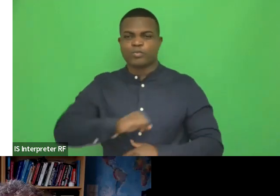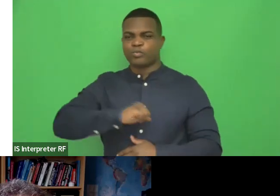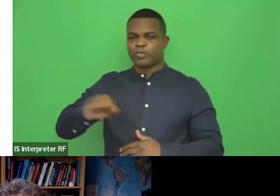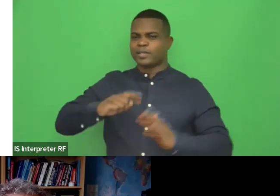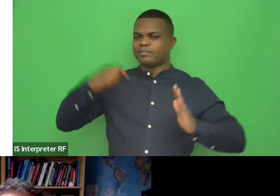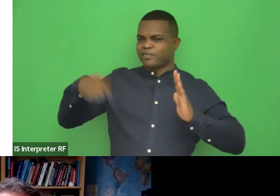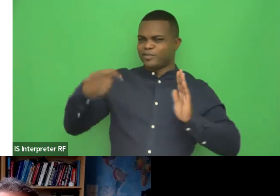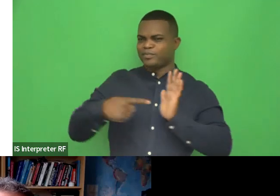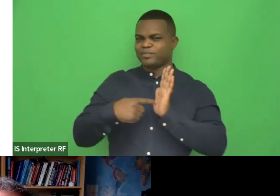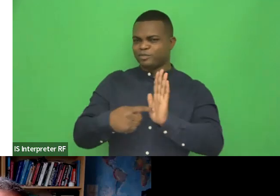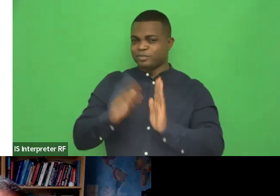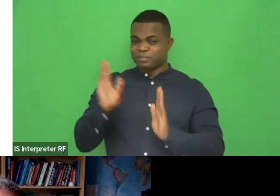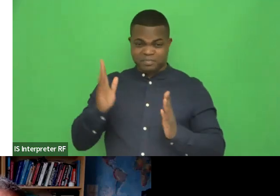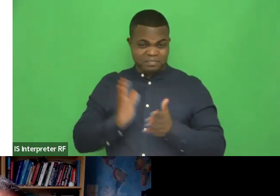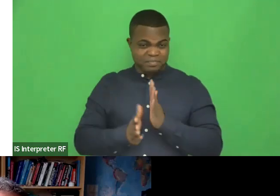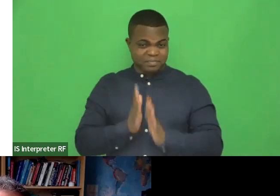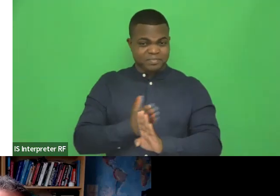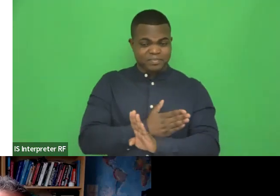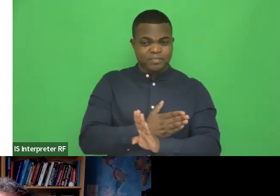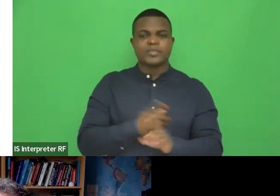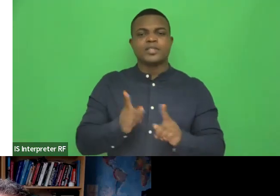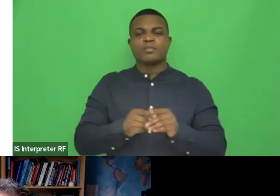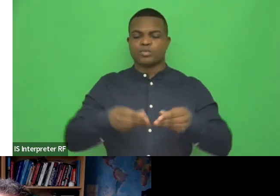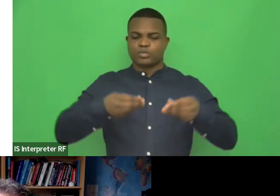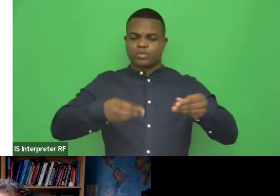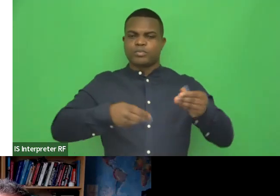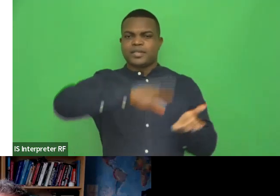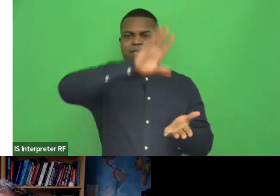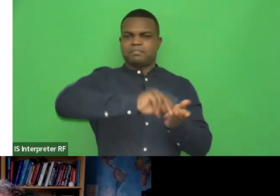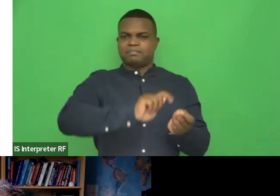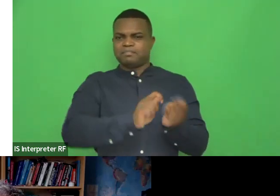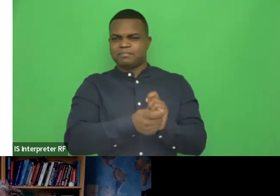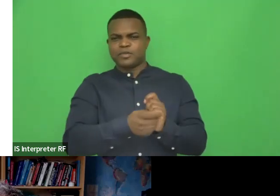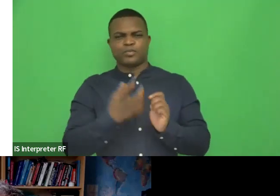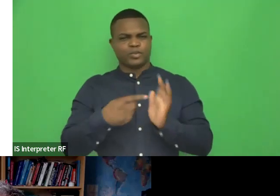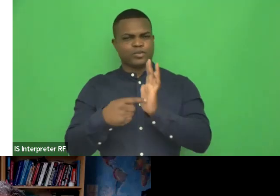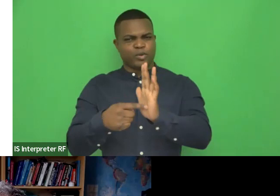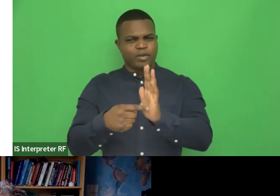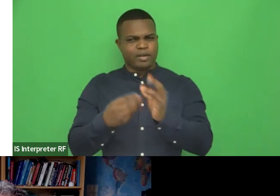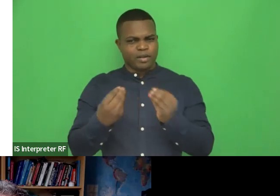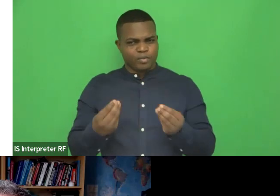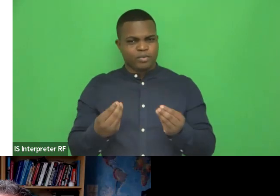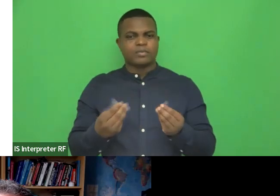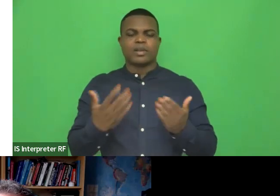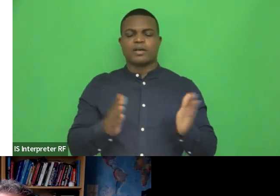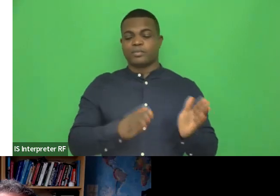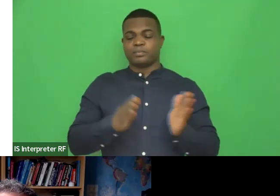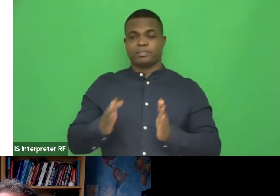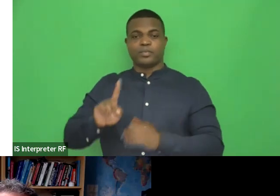very interesting question, and I think we won't have much time for more, but please feel free to send